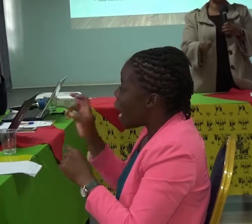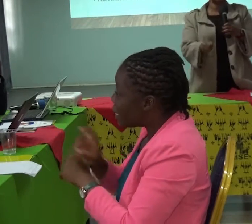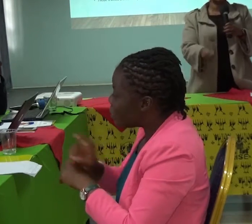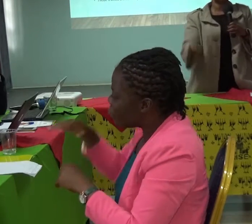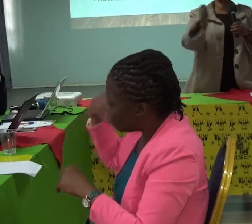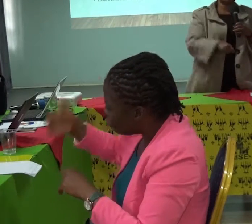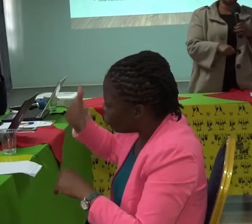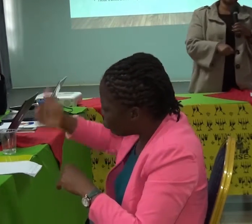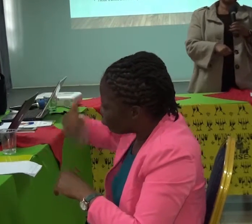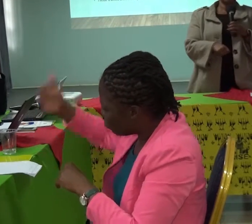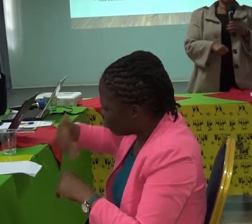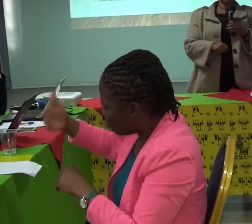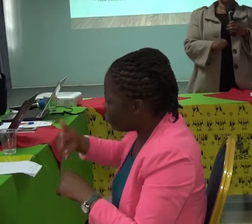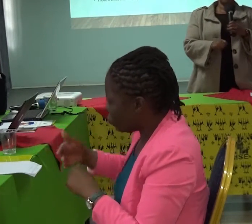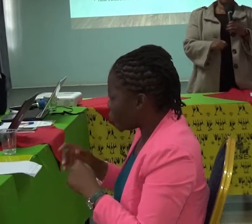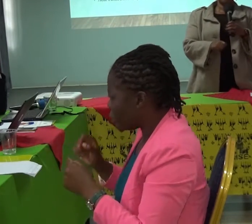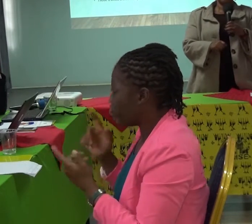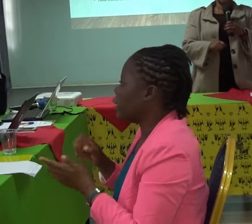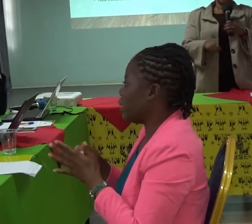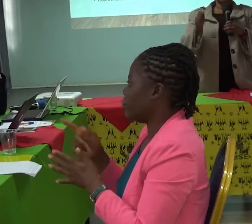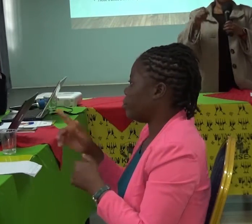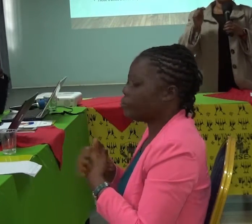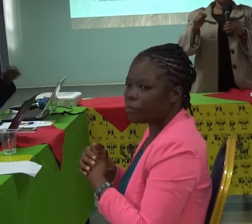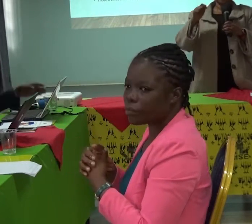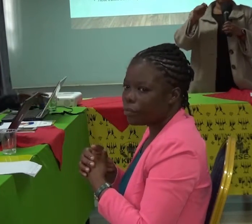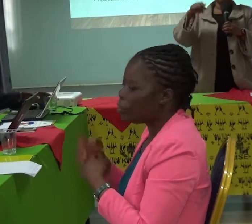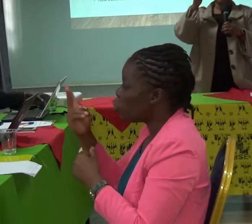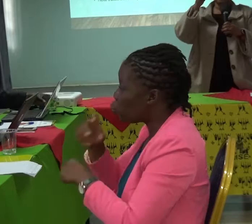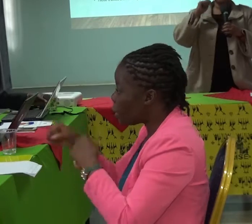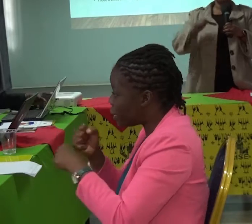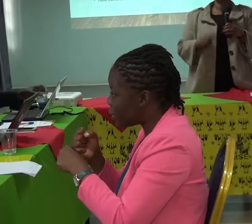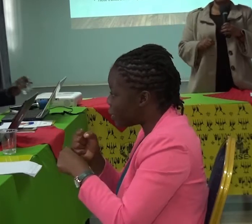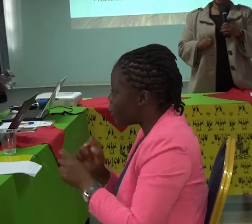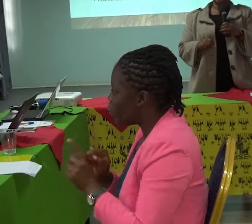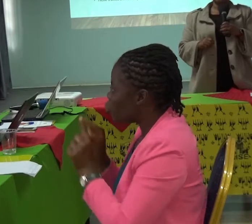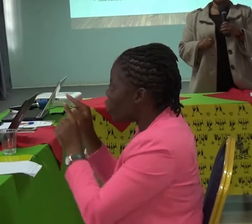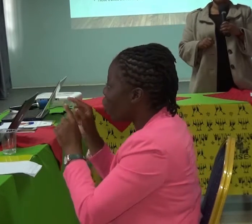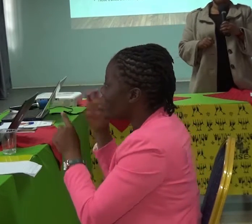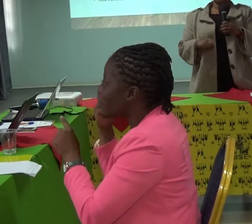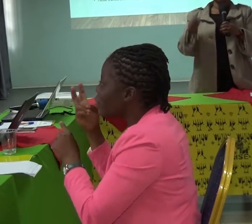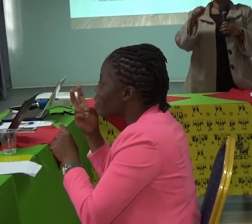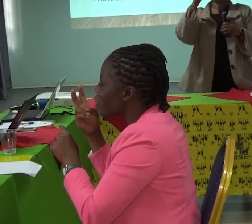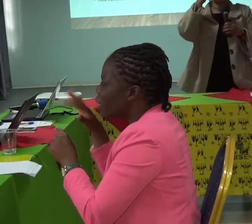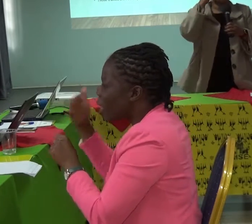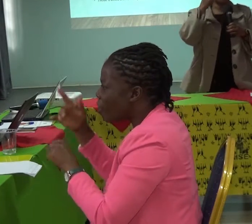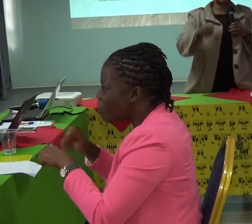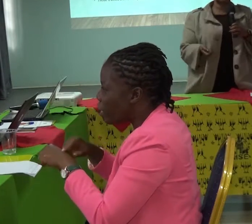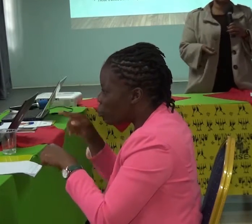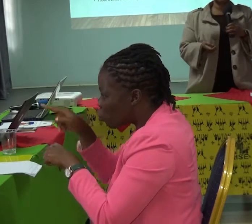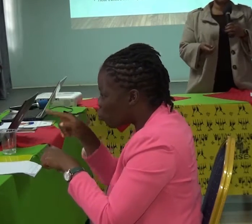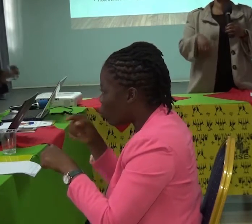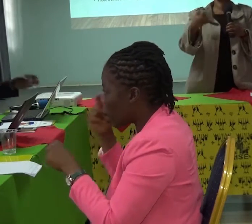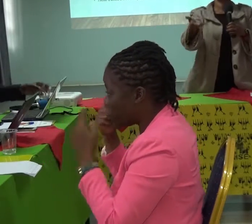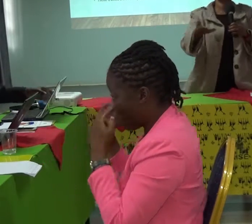and reassessment? Wanabuhala, every 2 years I go for reassessment for my eyes. And sometimes they will change my